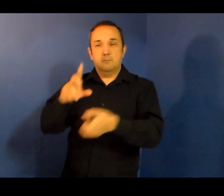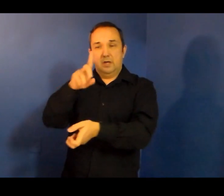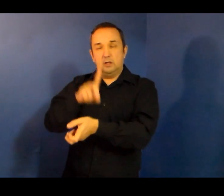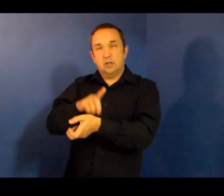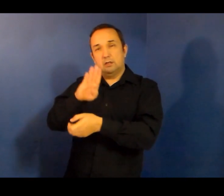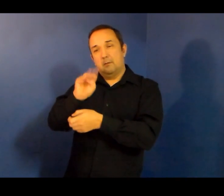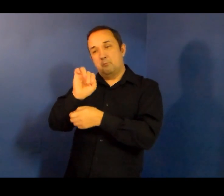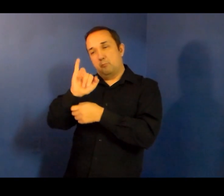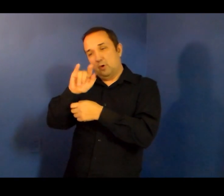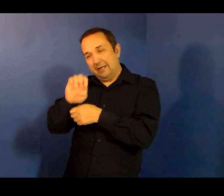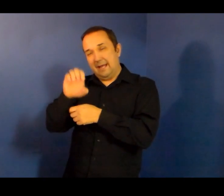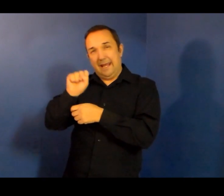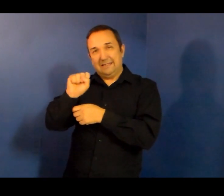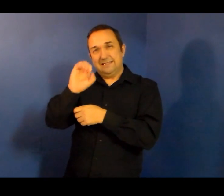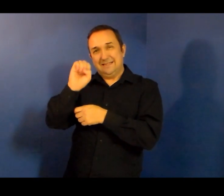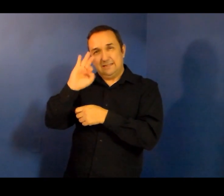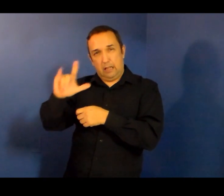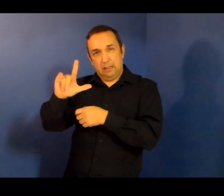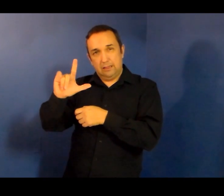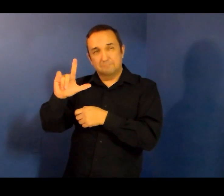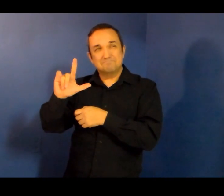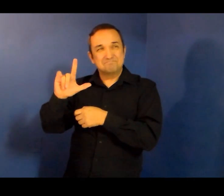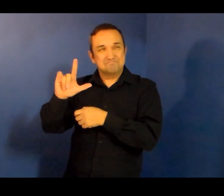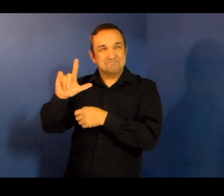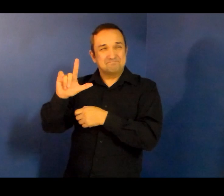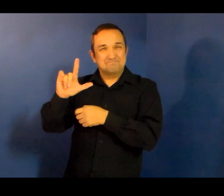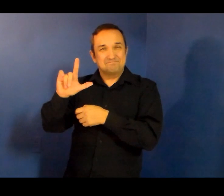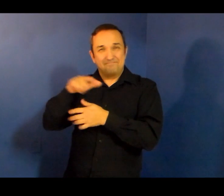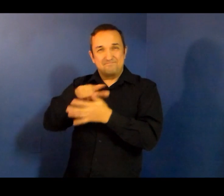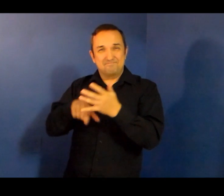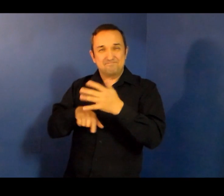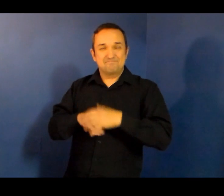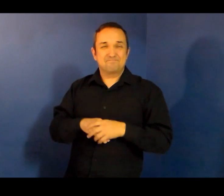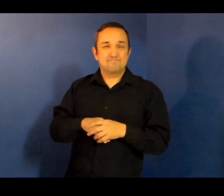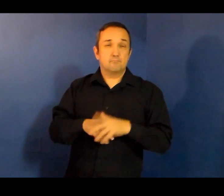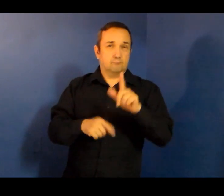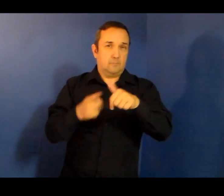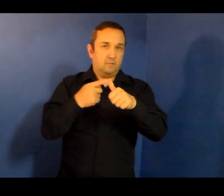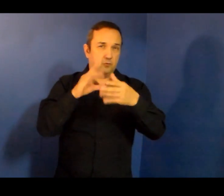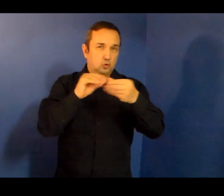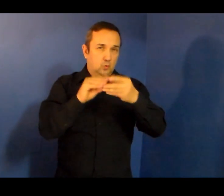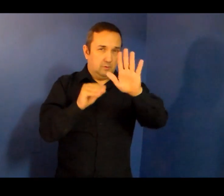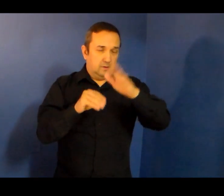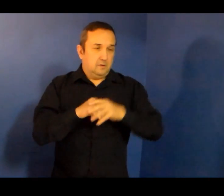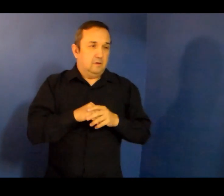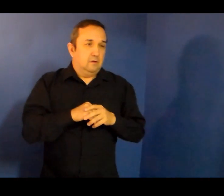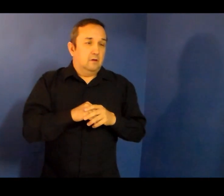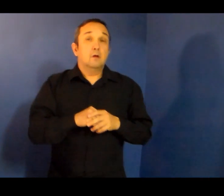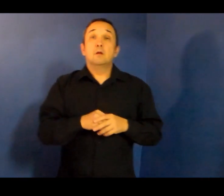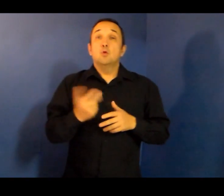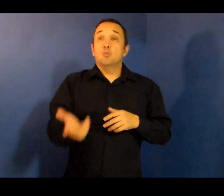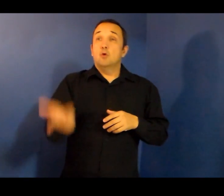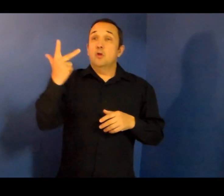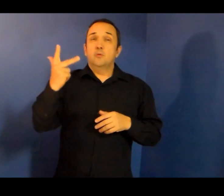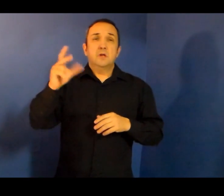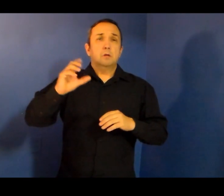S. Siegel. I'd like to begin by telling you a story. There once were 3 brick masons working together